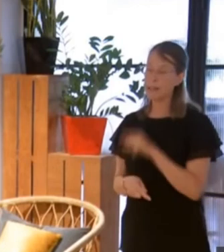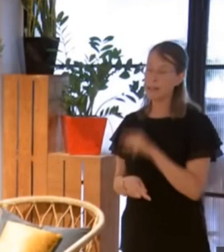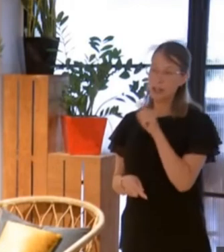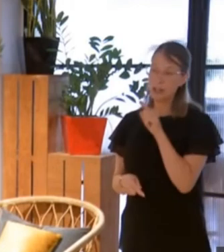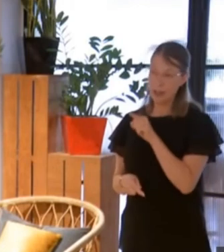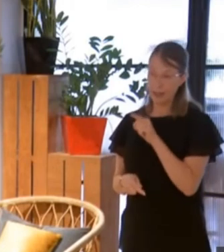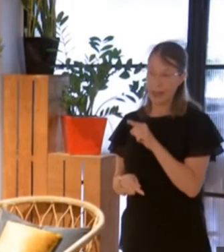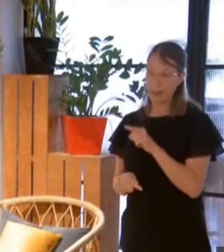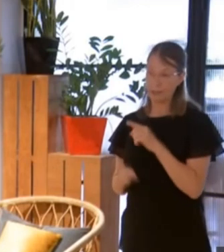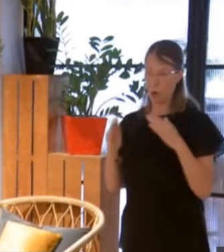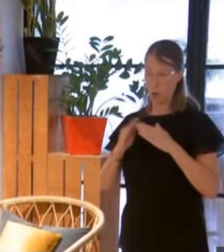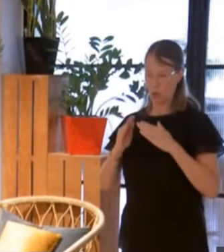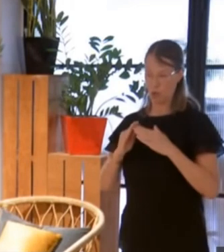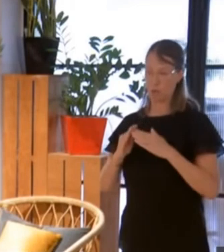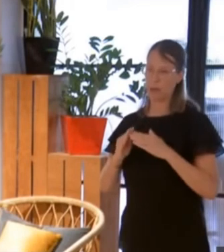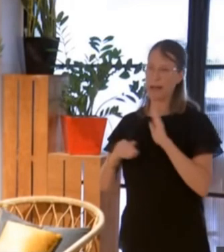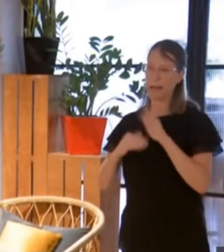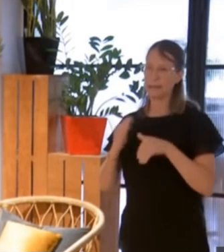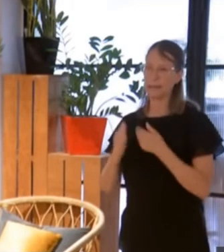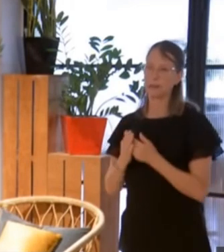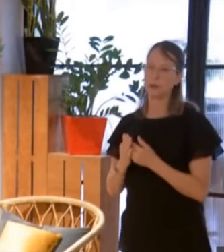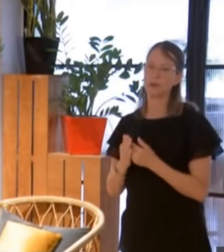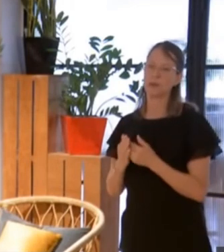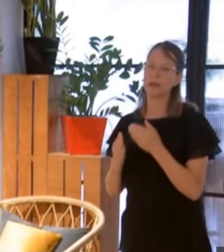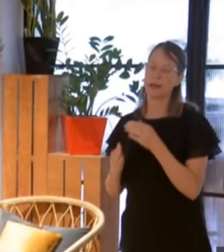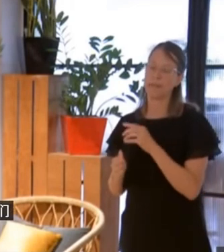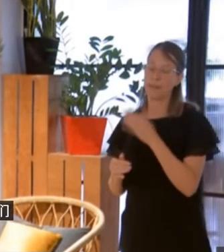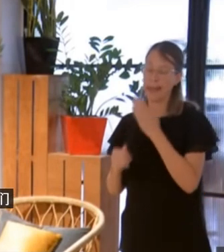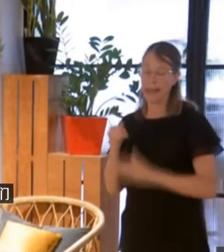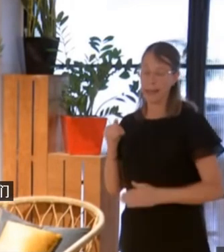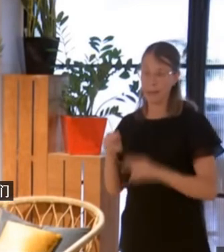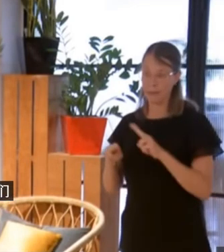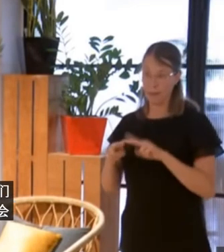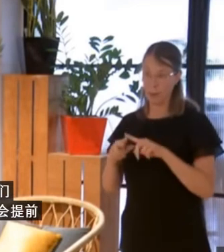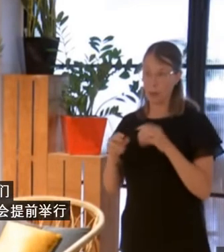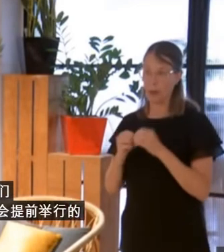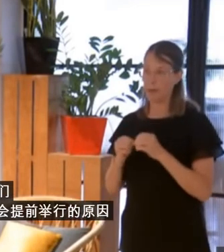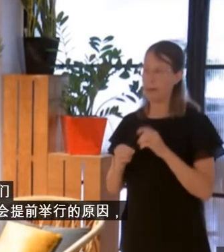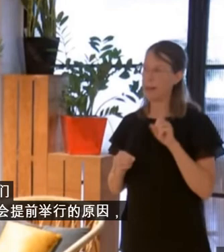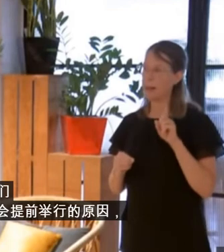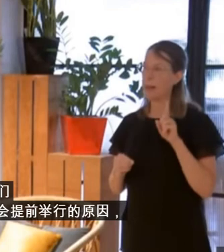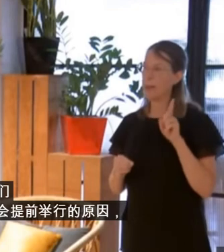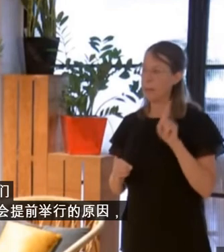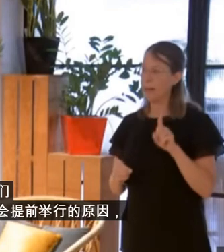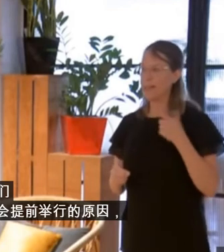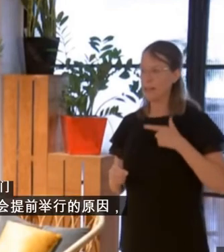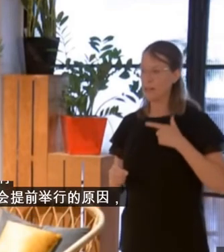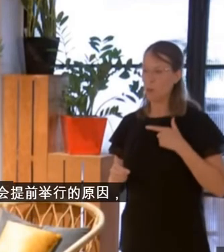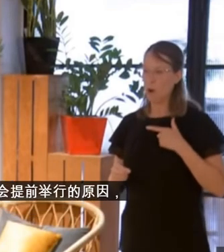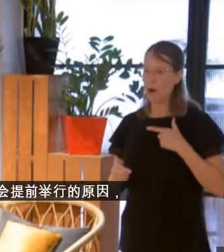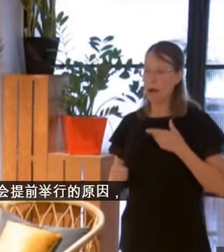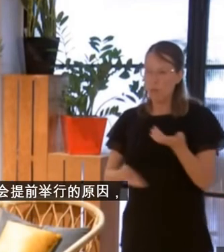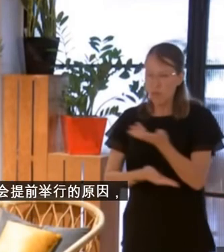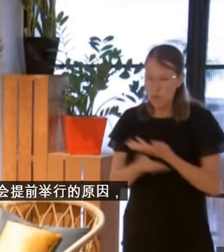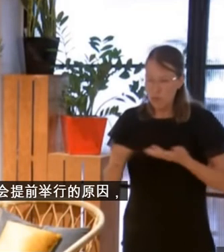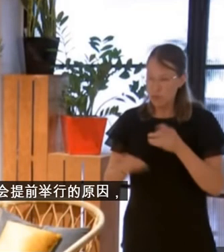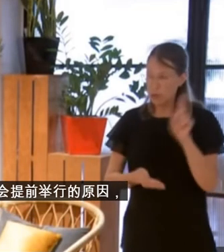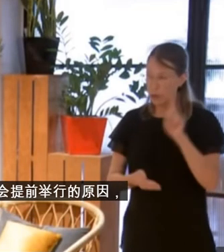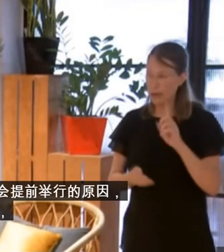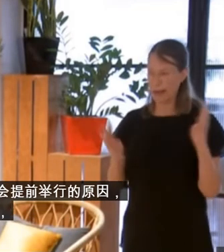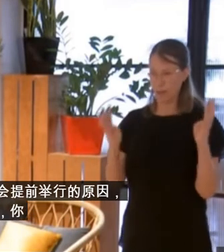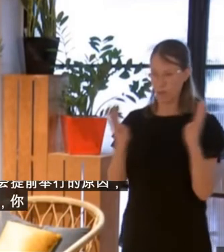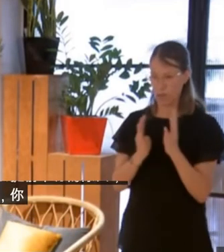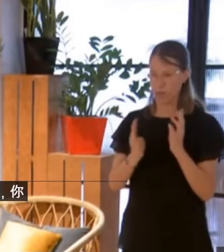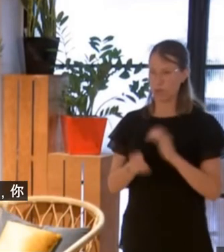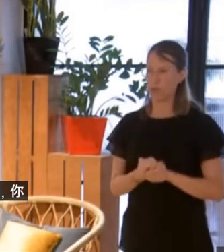27th. And that's why this summit, which we've called today, is in advance of that. Because what I want to